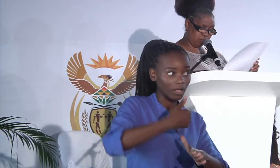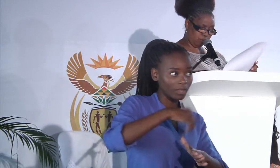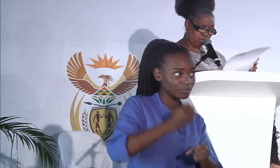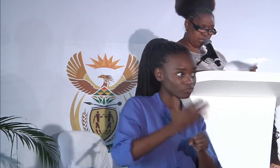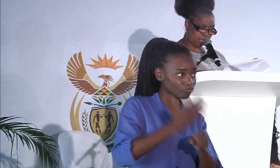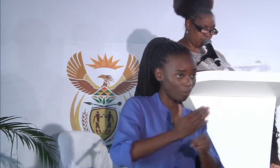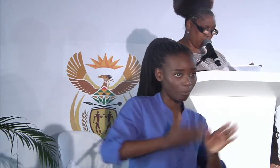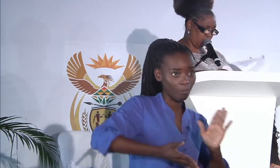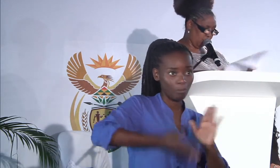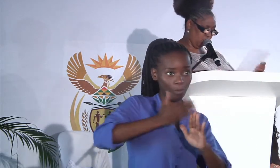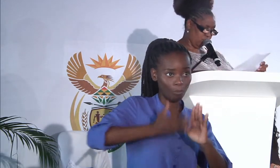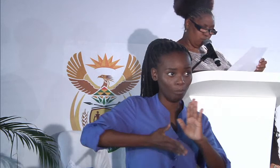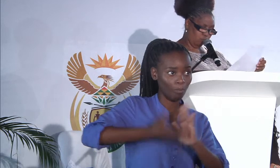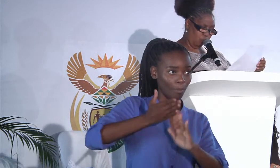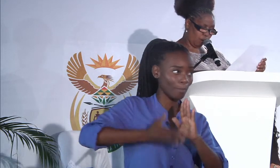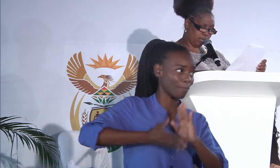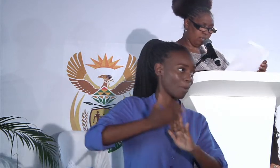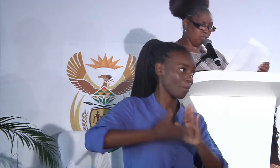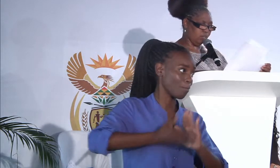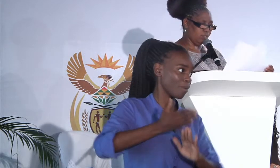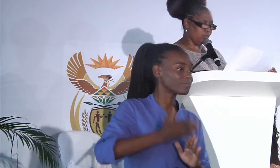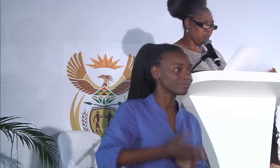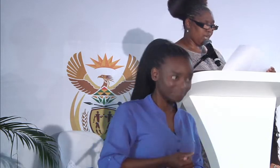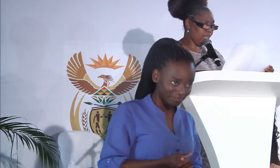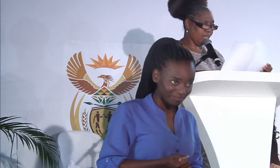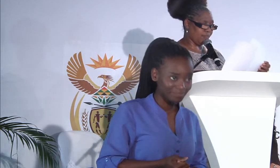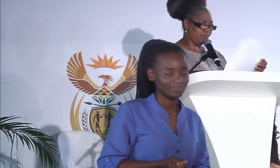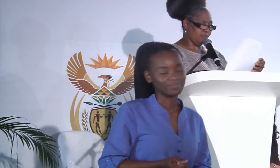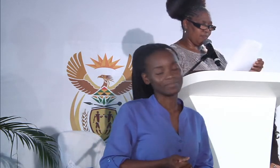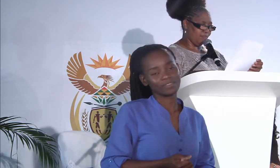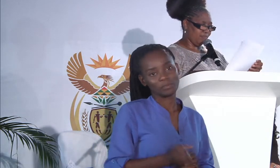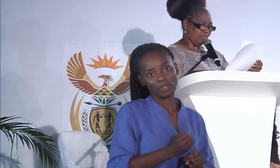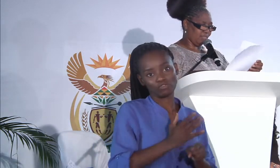ensure that we all walk together.